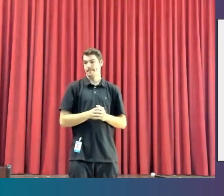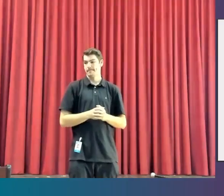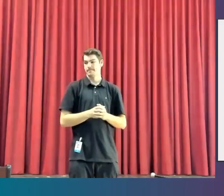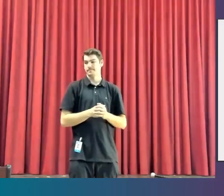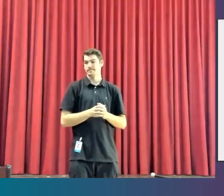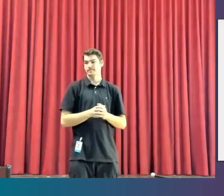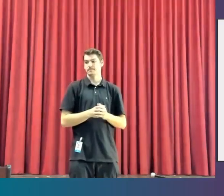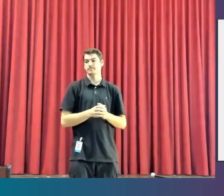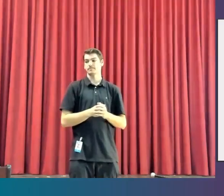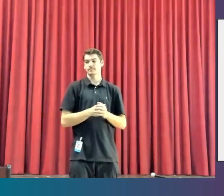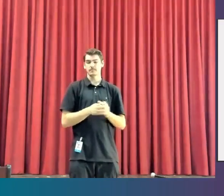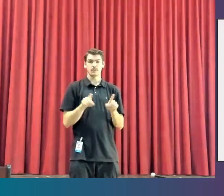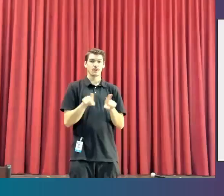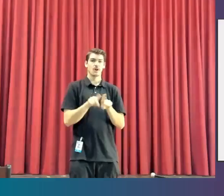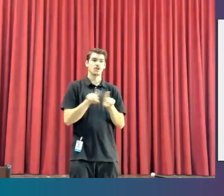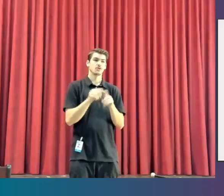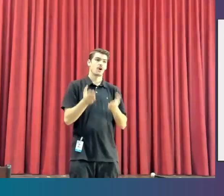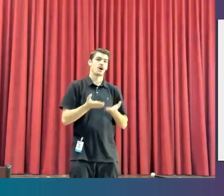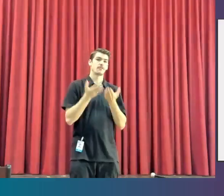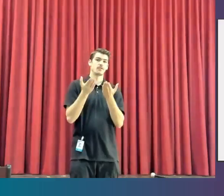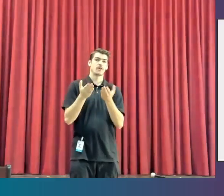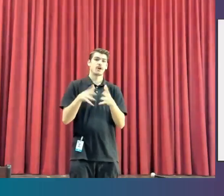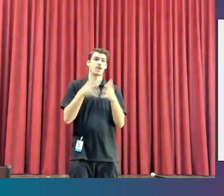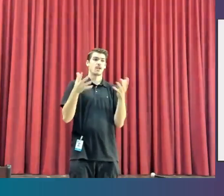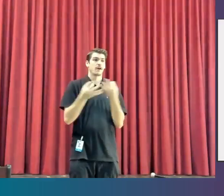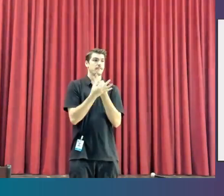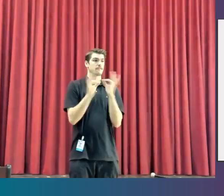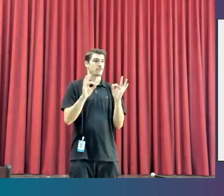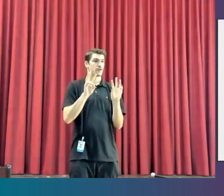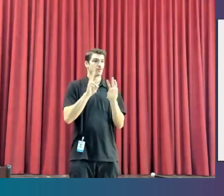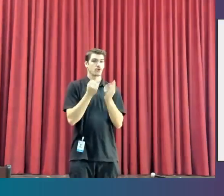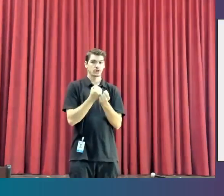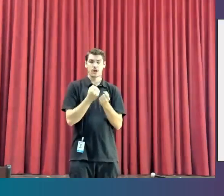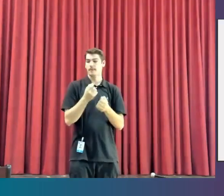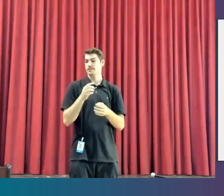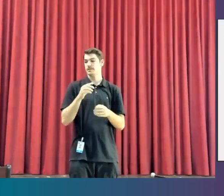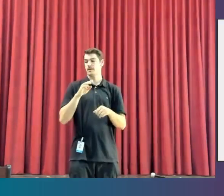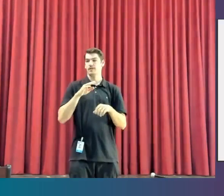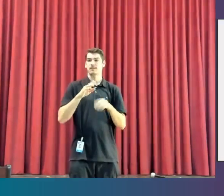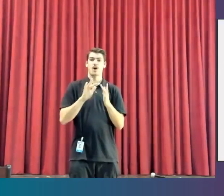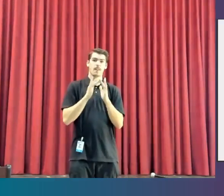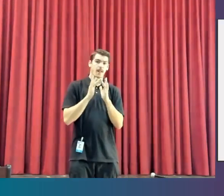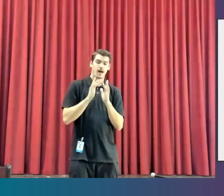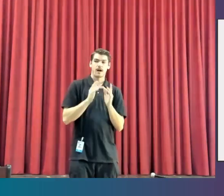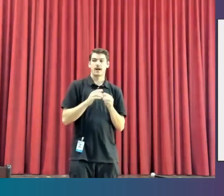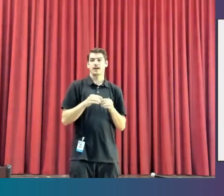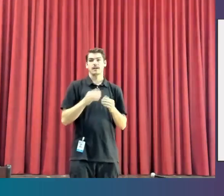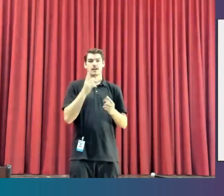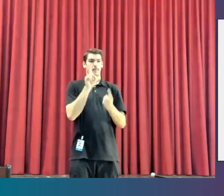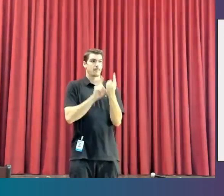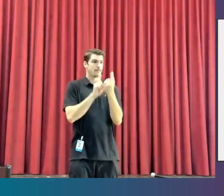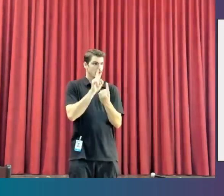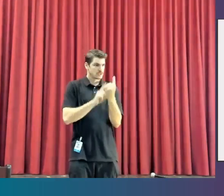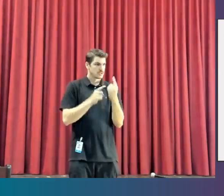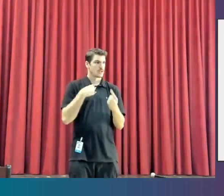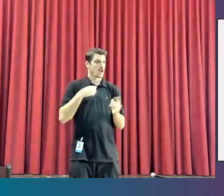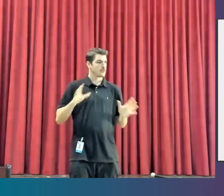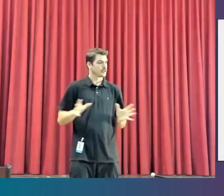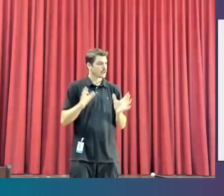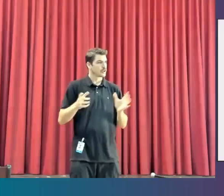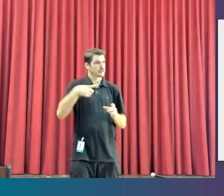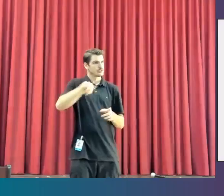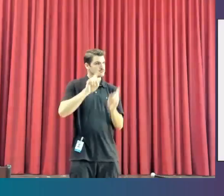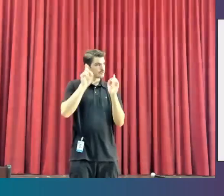They also are offering a ton of free workshops right now, online, in person, which I would encourage someone